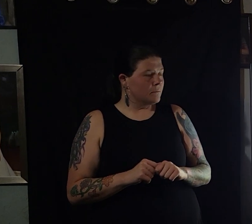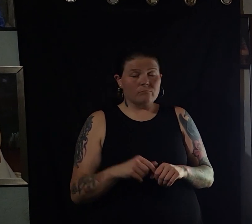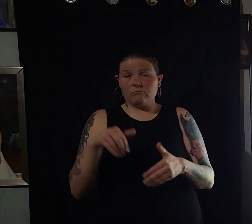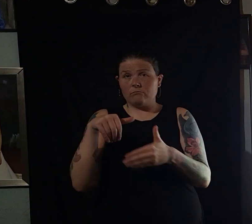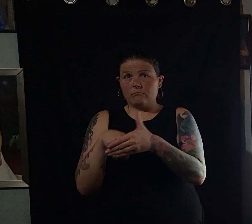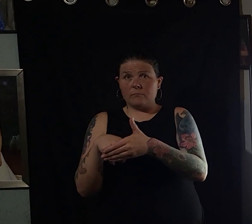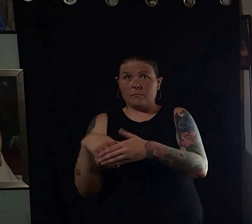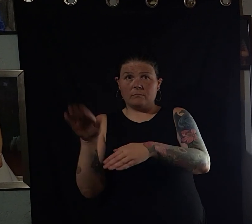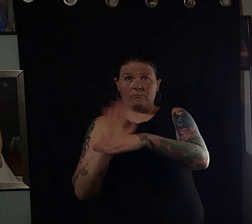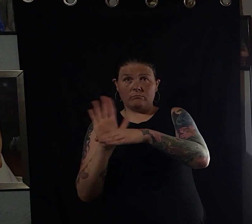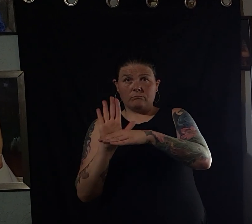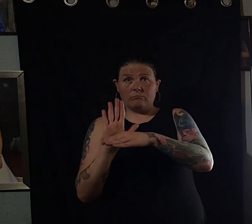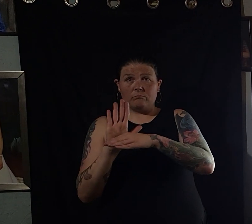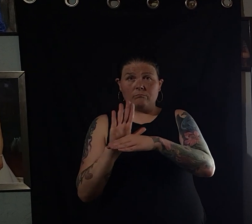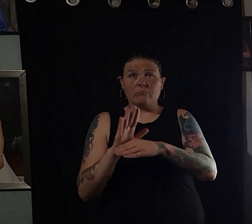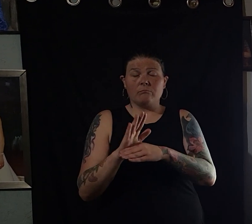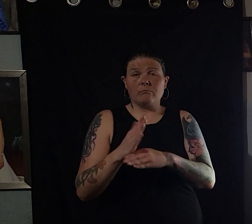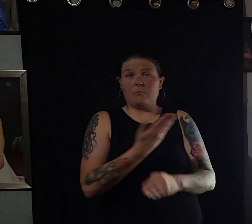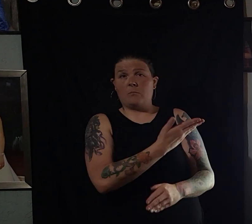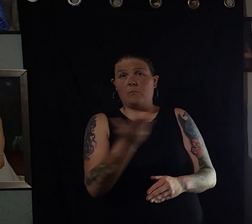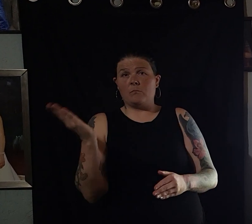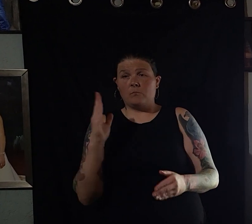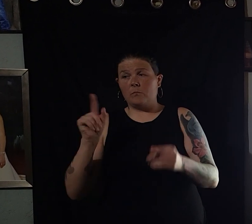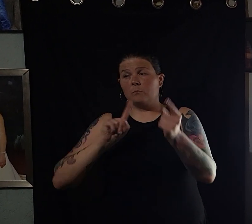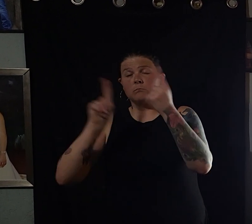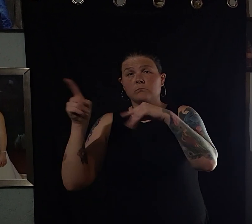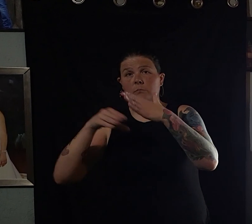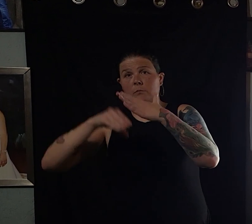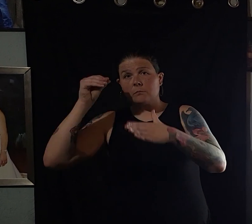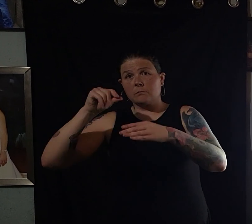In this video, we are going to learn about